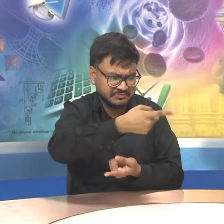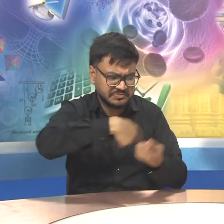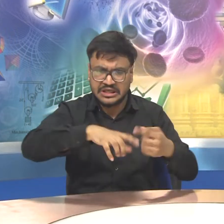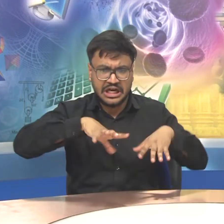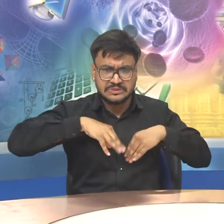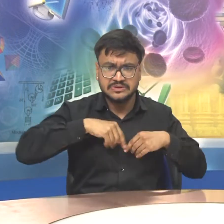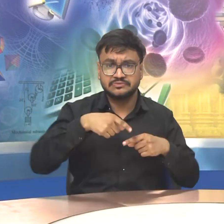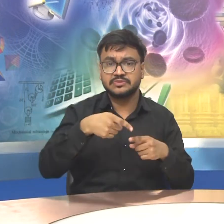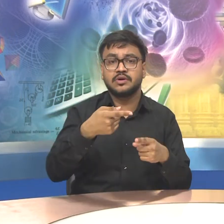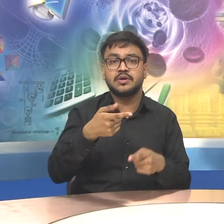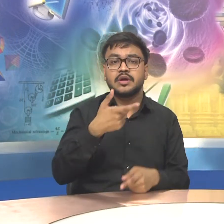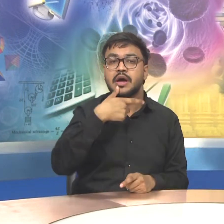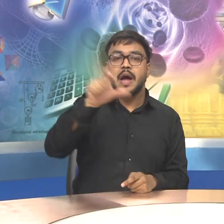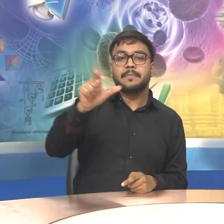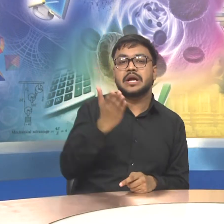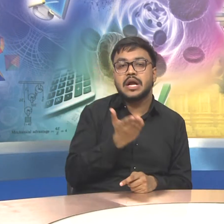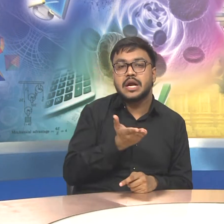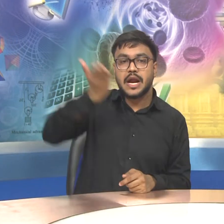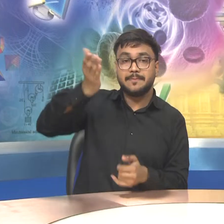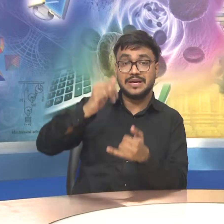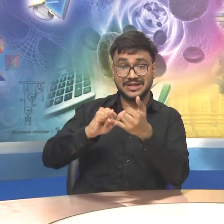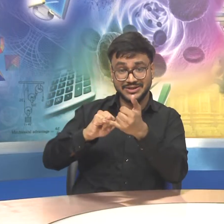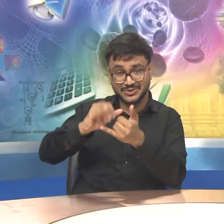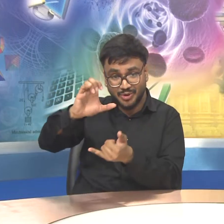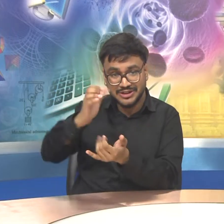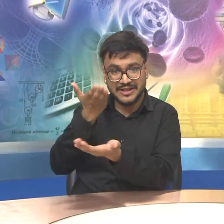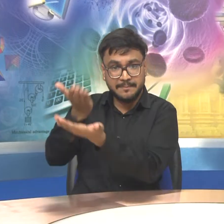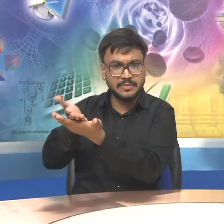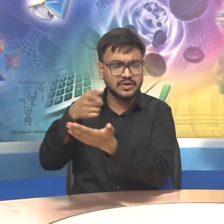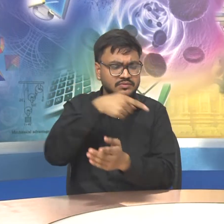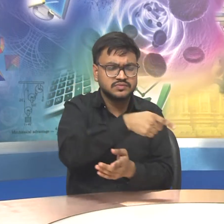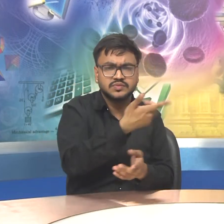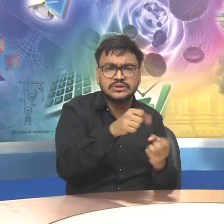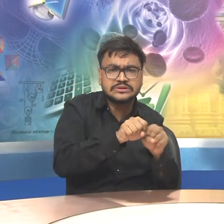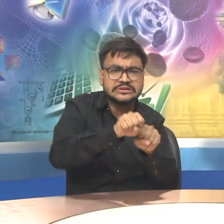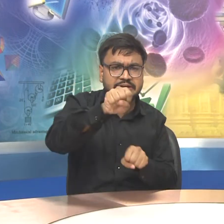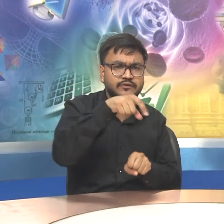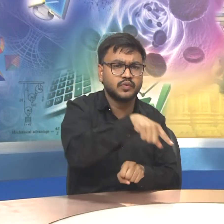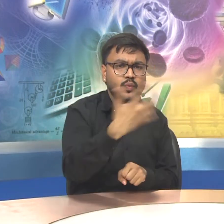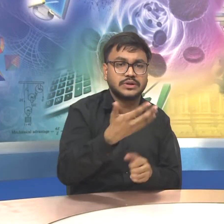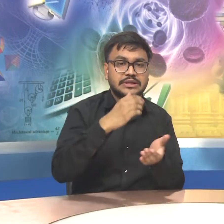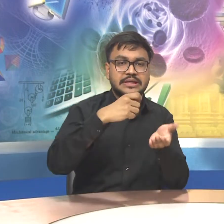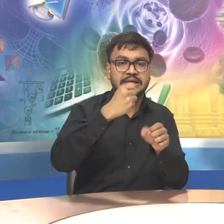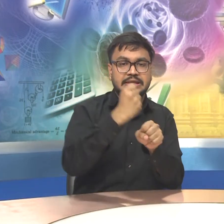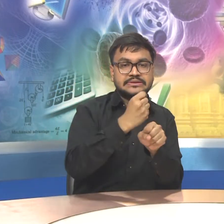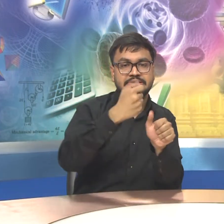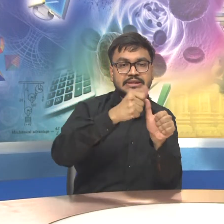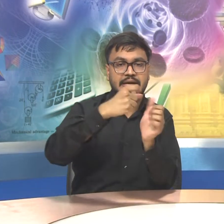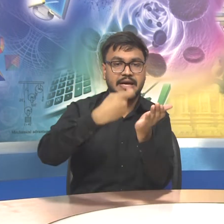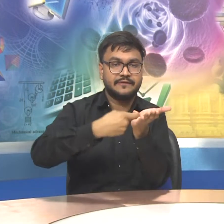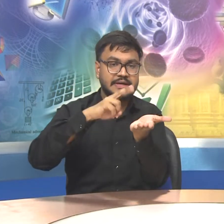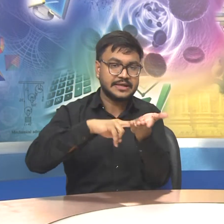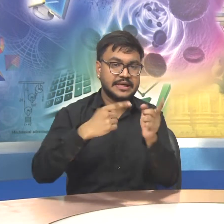Court provided the High Court grant a certificate that the case is fit for